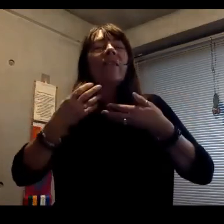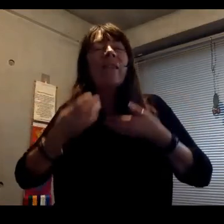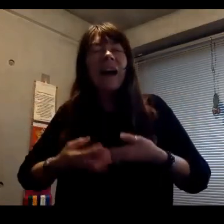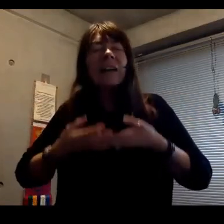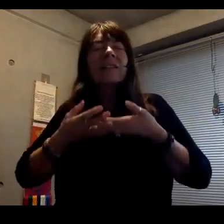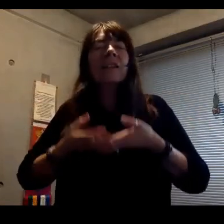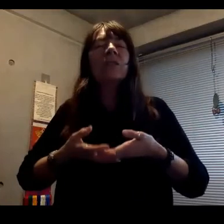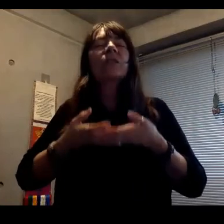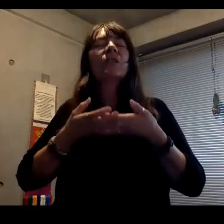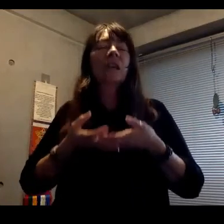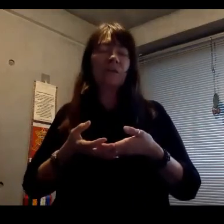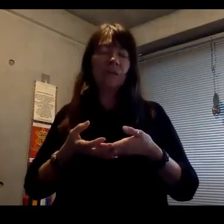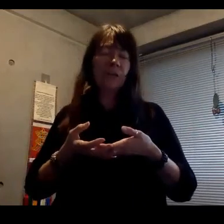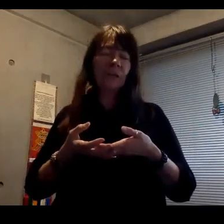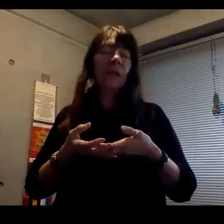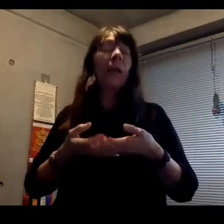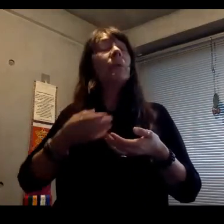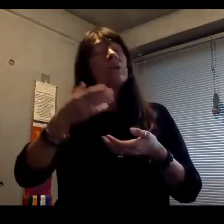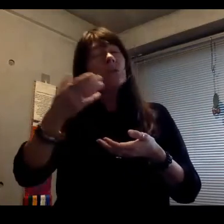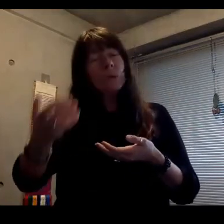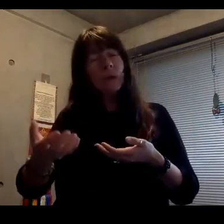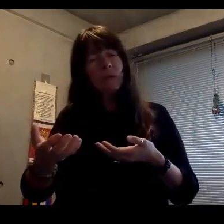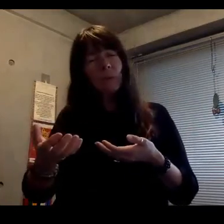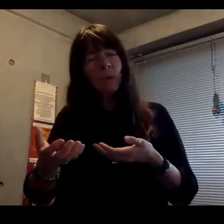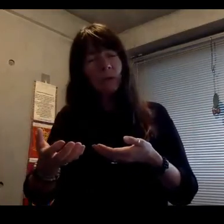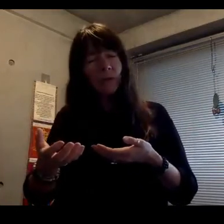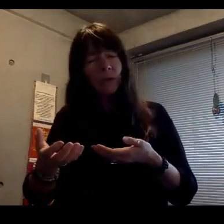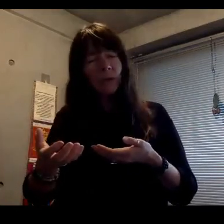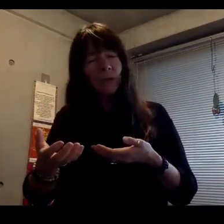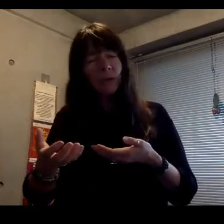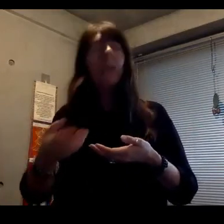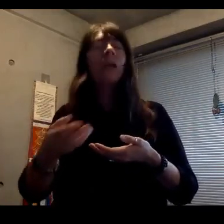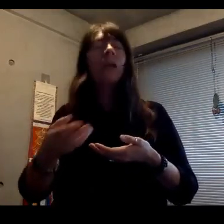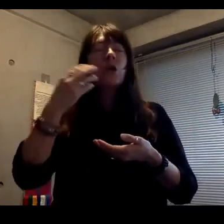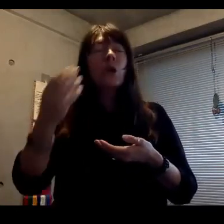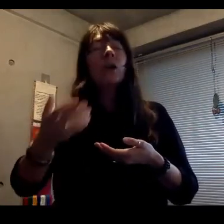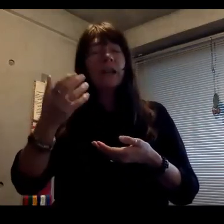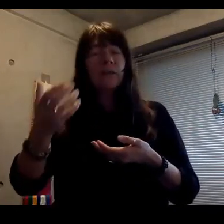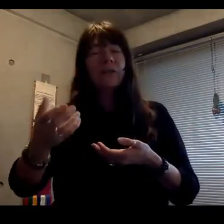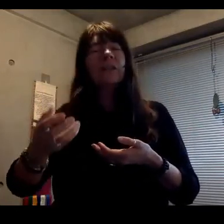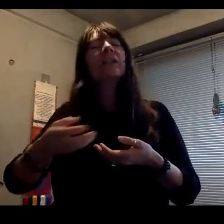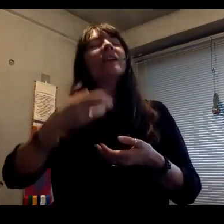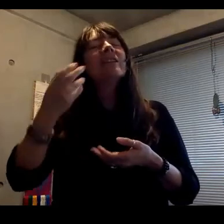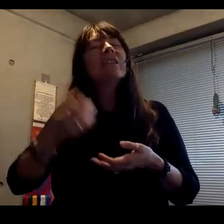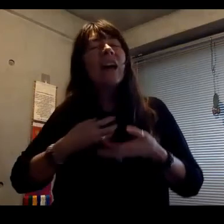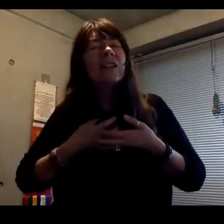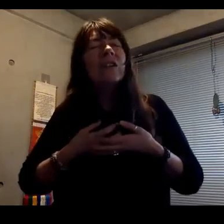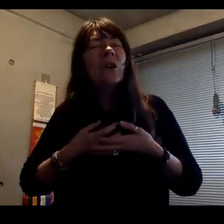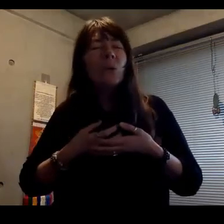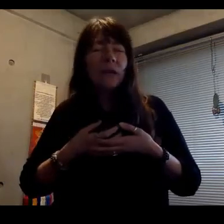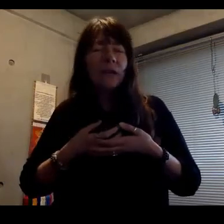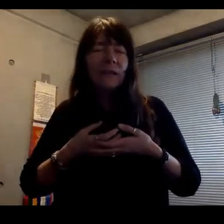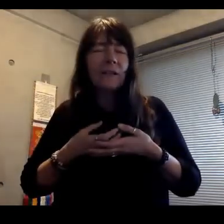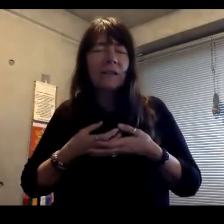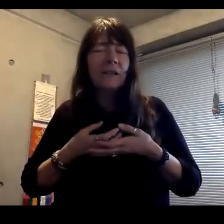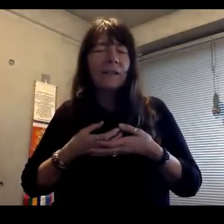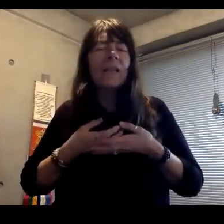moment. That is the gift. And this is what we have spoken of earlier. Your gift is that